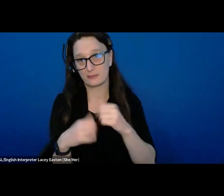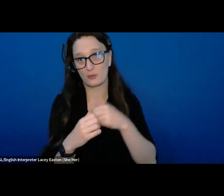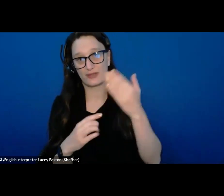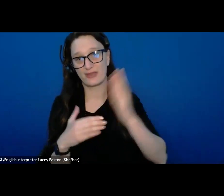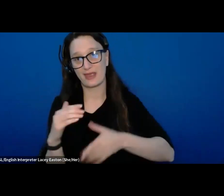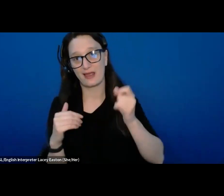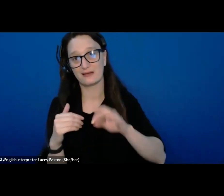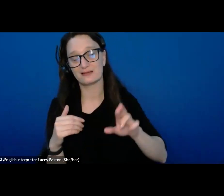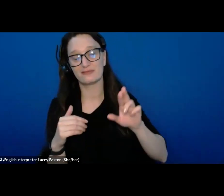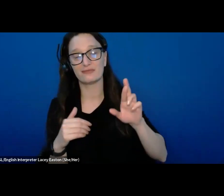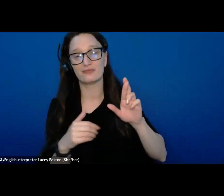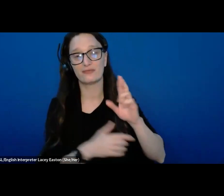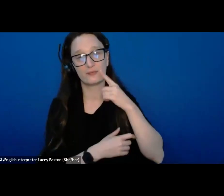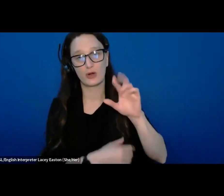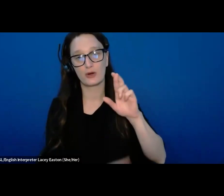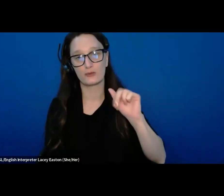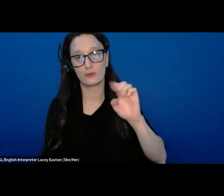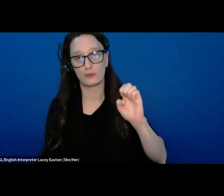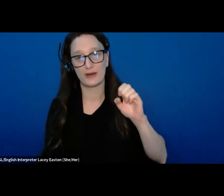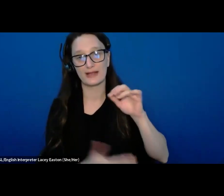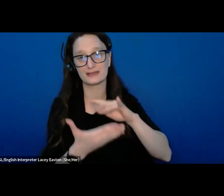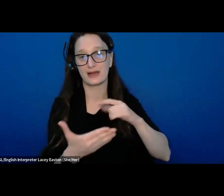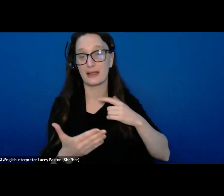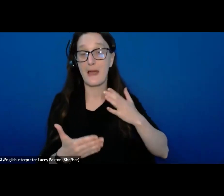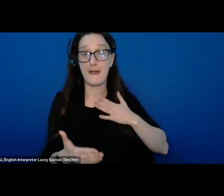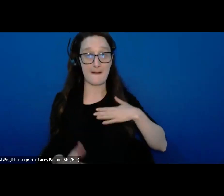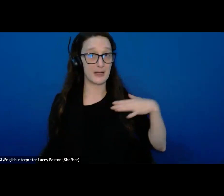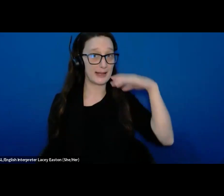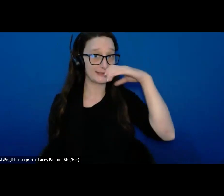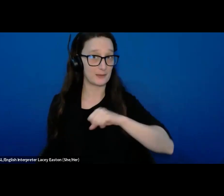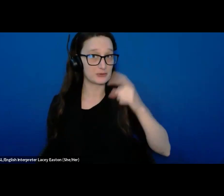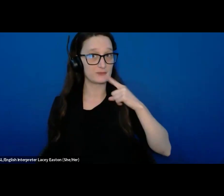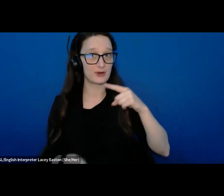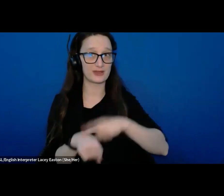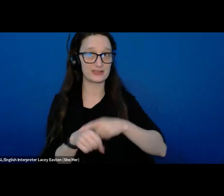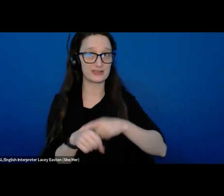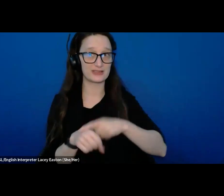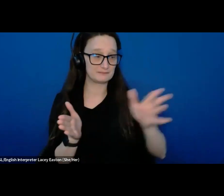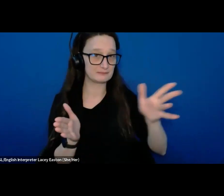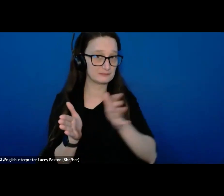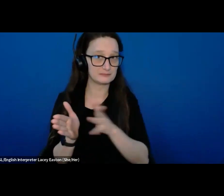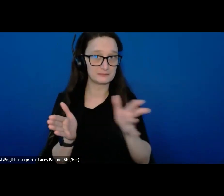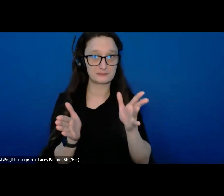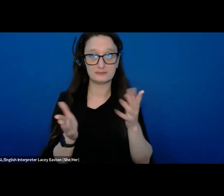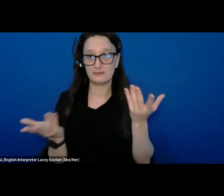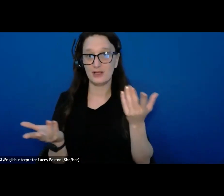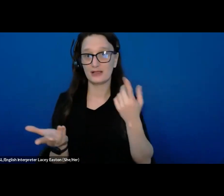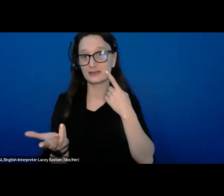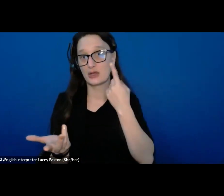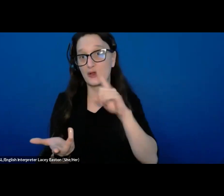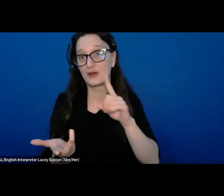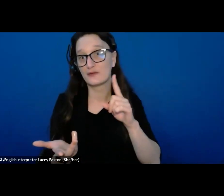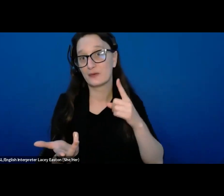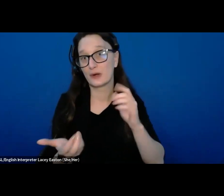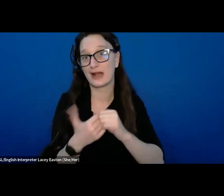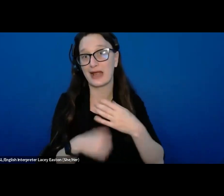time frame. This is me just guessing here, but we may be on a time frame where, like, in order to qualify, all you have to do is just log in, because we may not, it may not